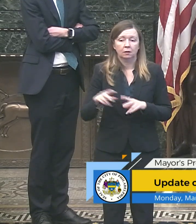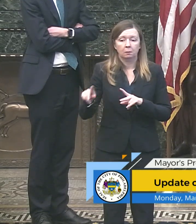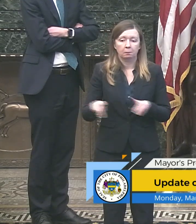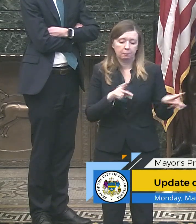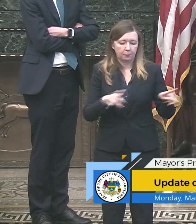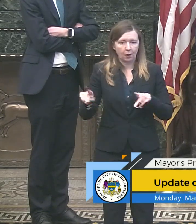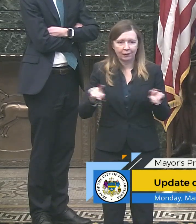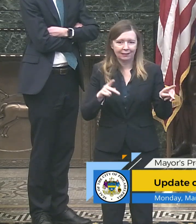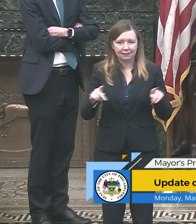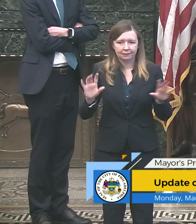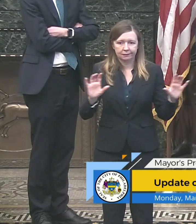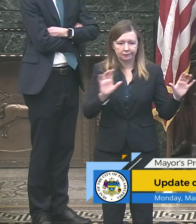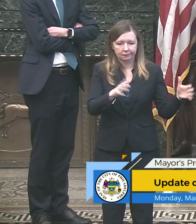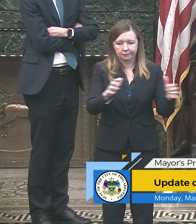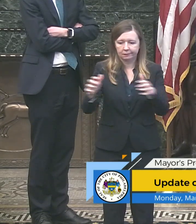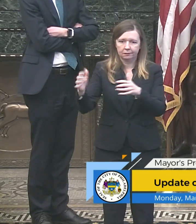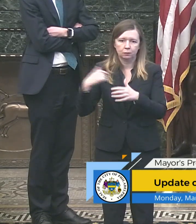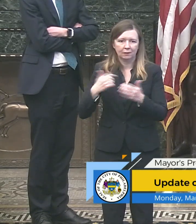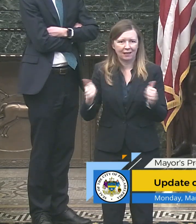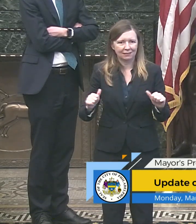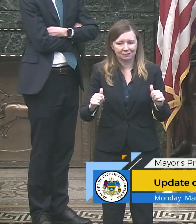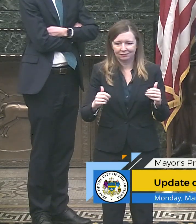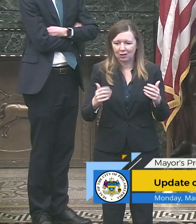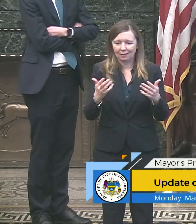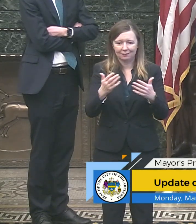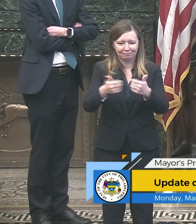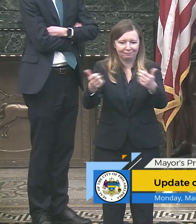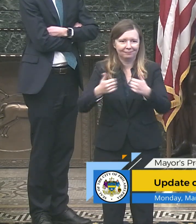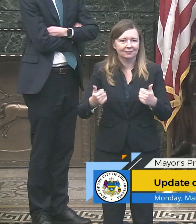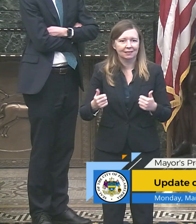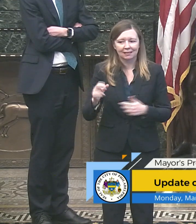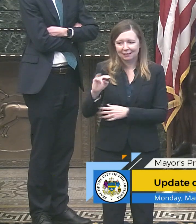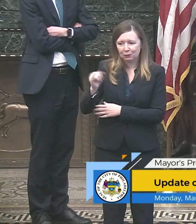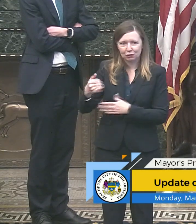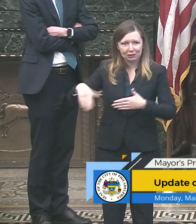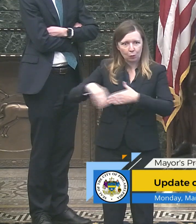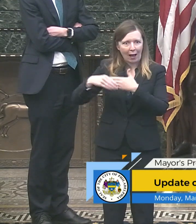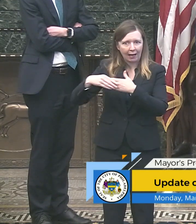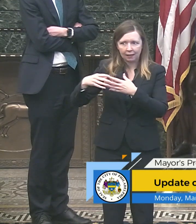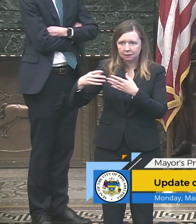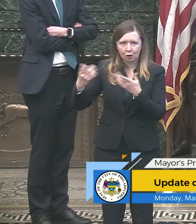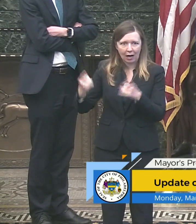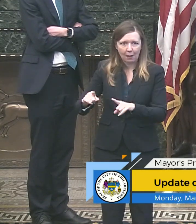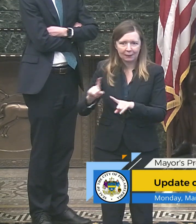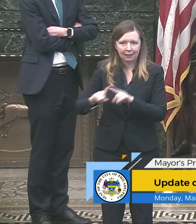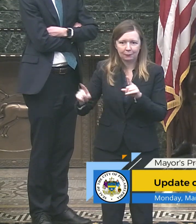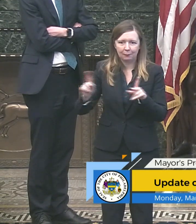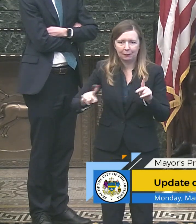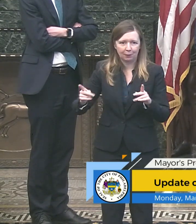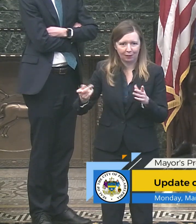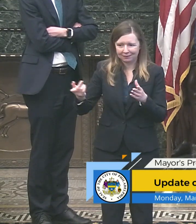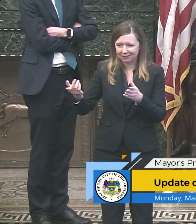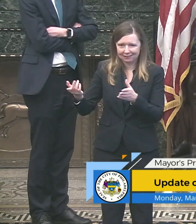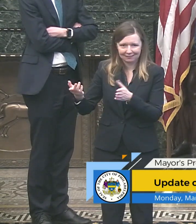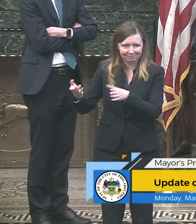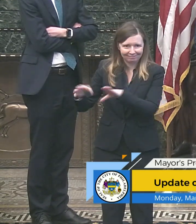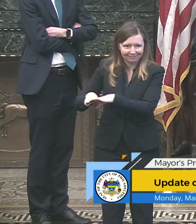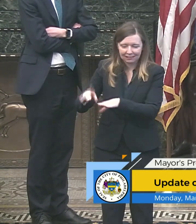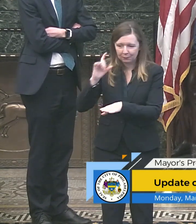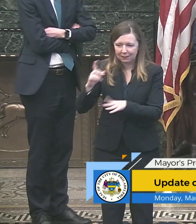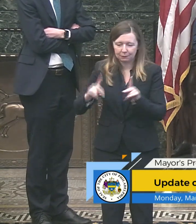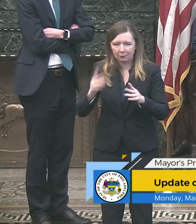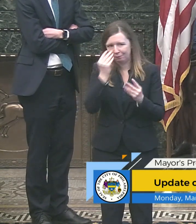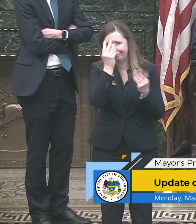gatherings, have y'all had to break any of them up? We know in New Jersey, weddings are getting shut down because people are flouting prohibitions